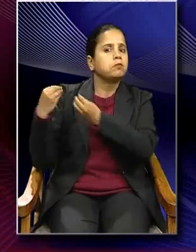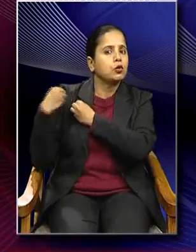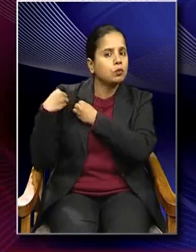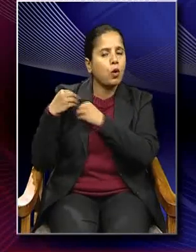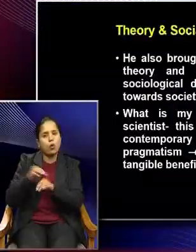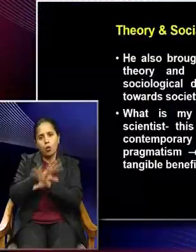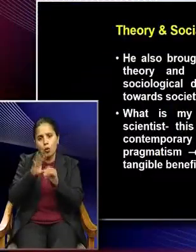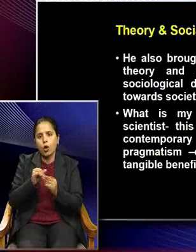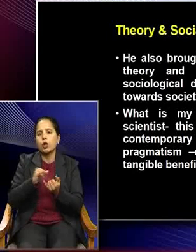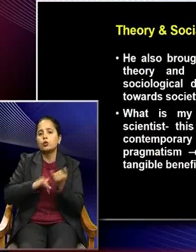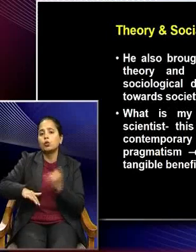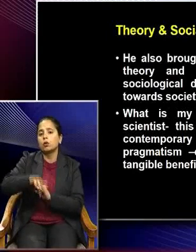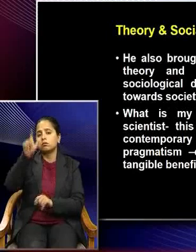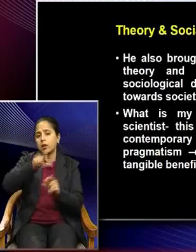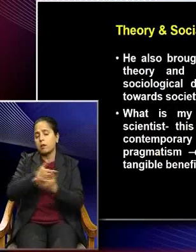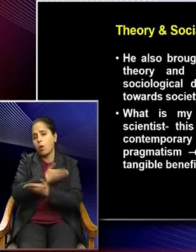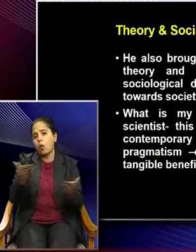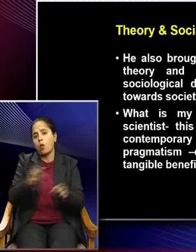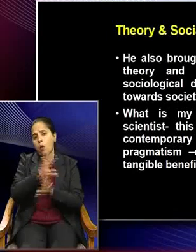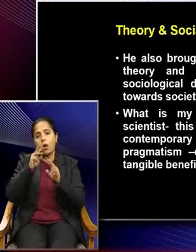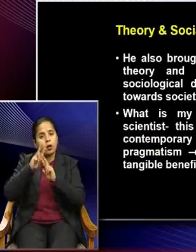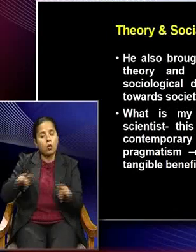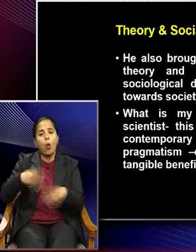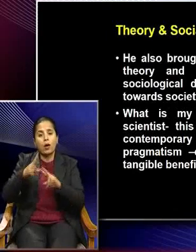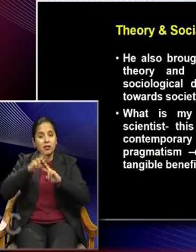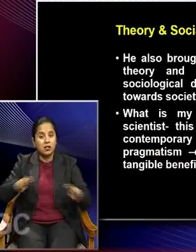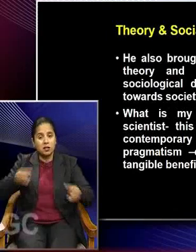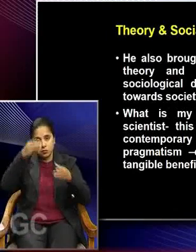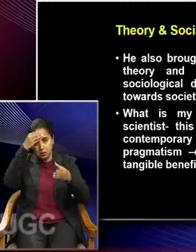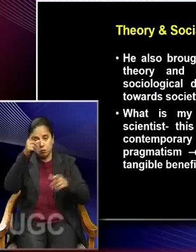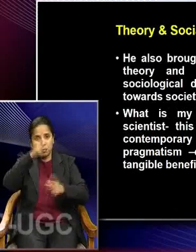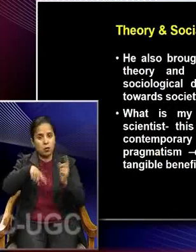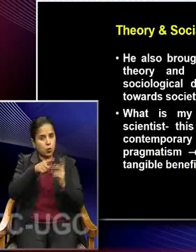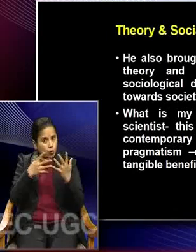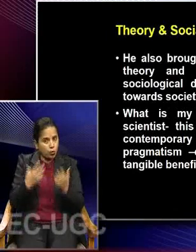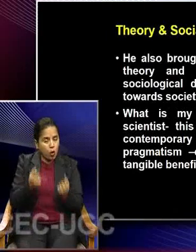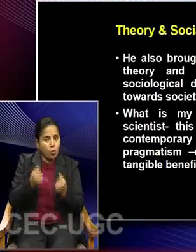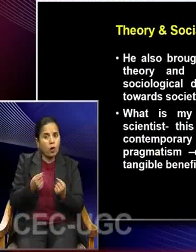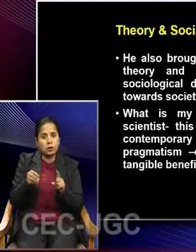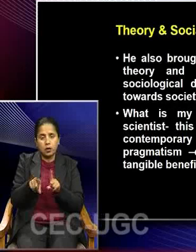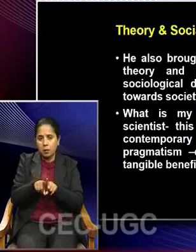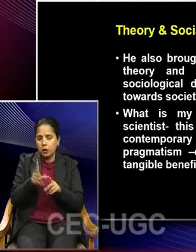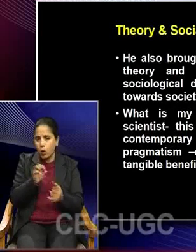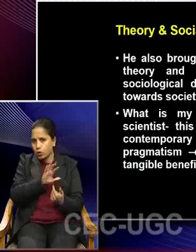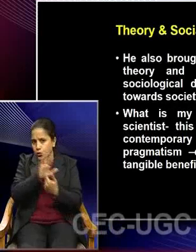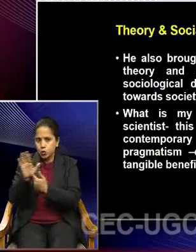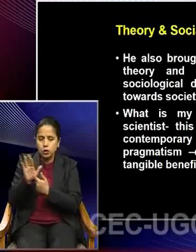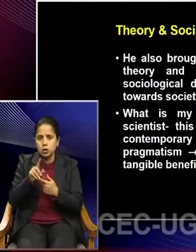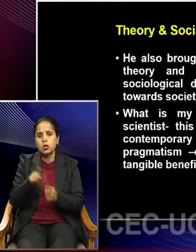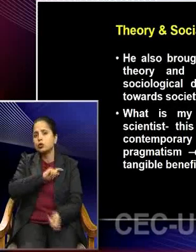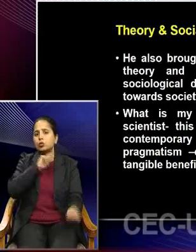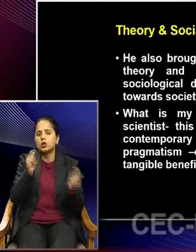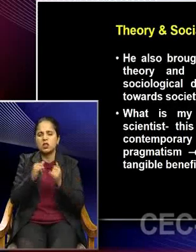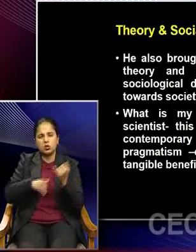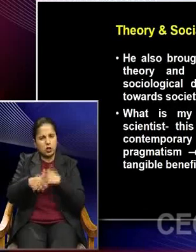every sociologist or a research scholar who is wanting to kind of bring about change